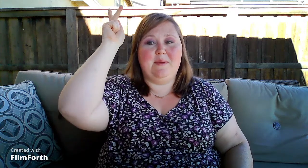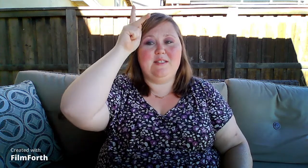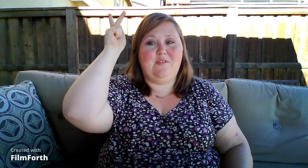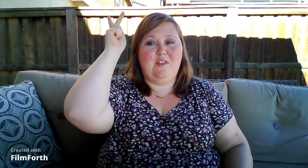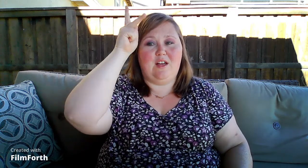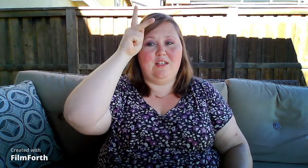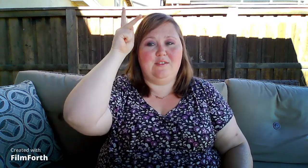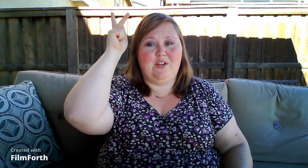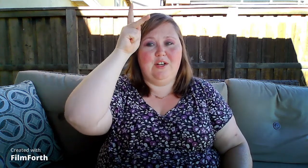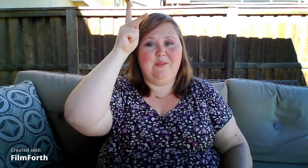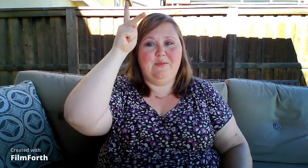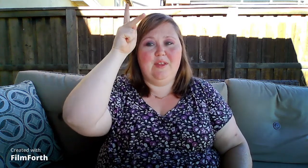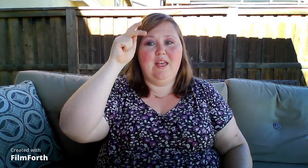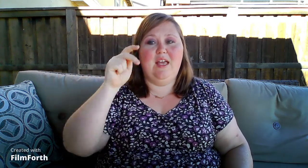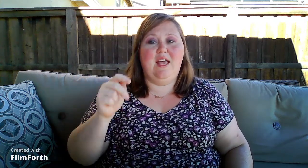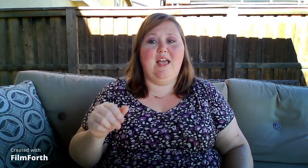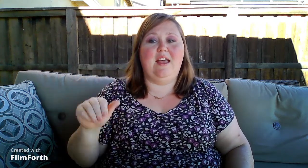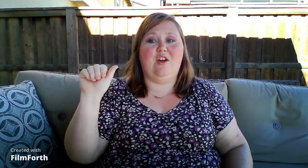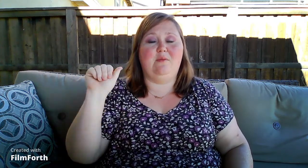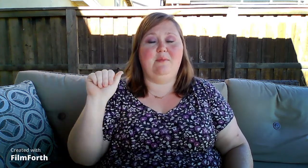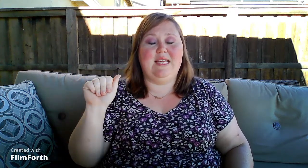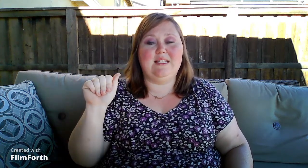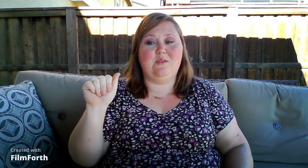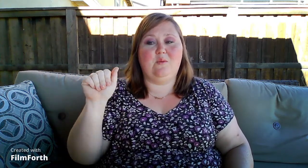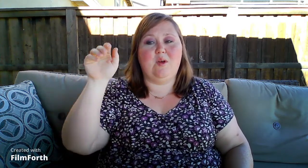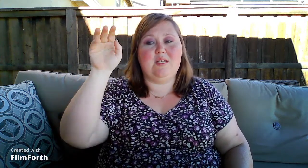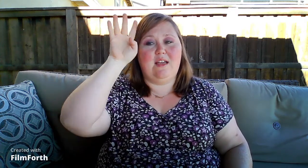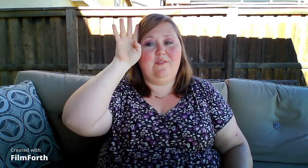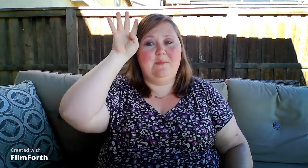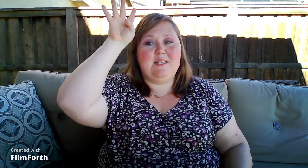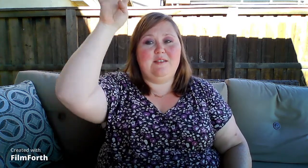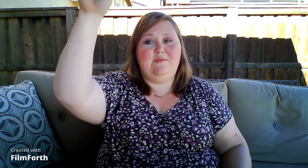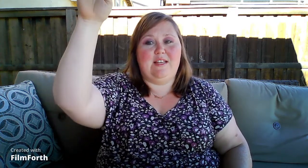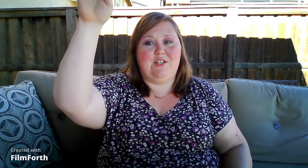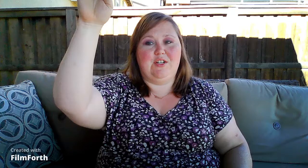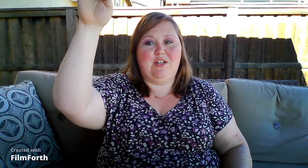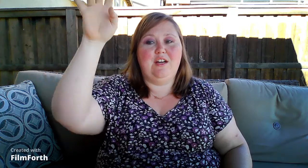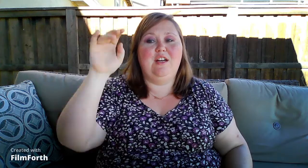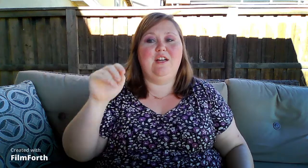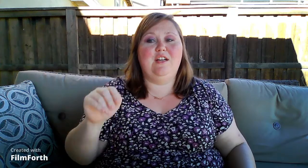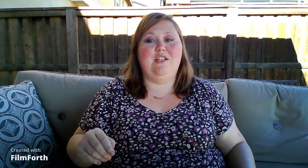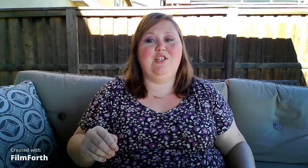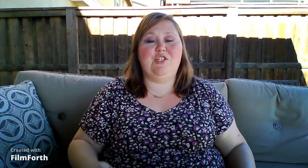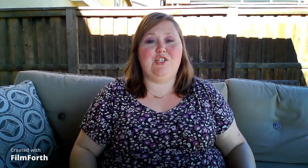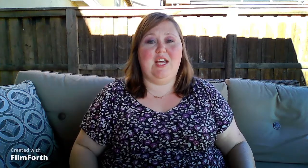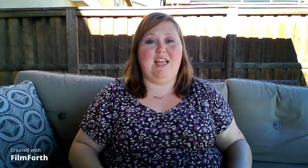famous philosopher. And Archimedes was a famous inventor.